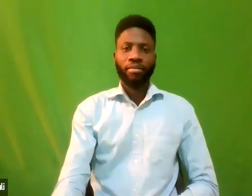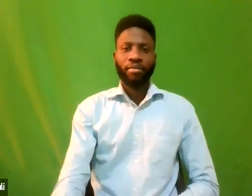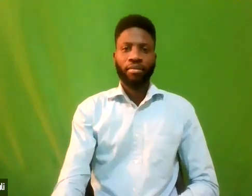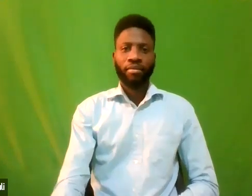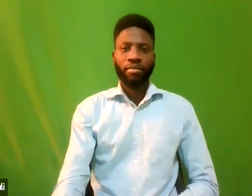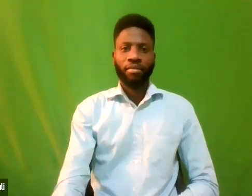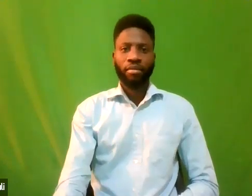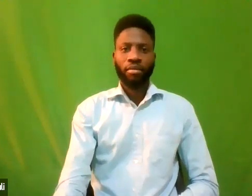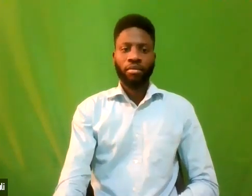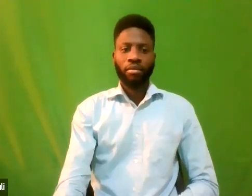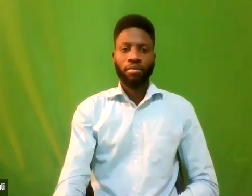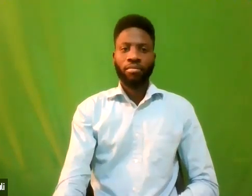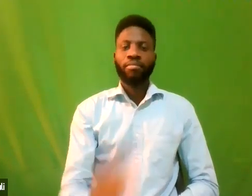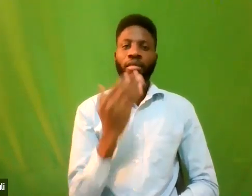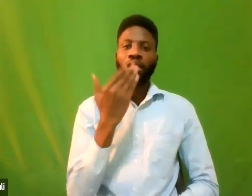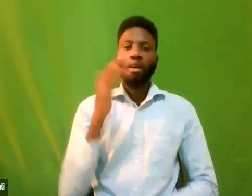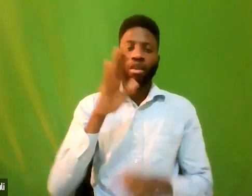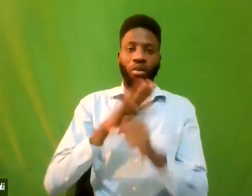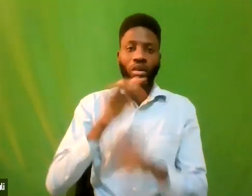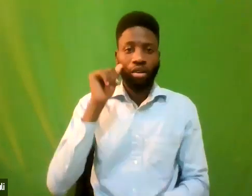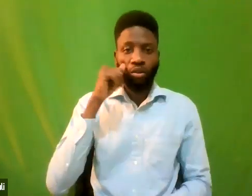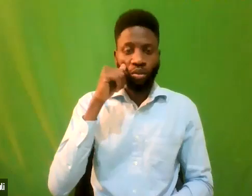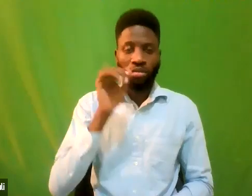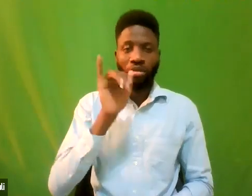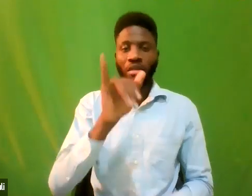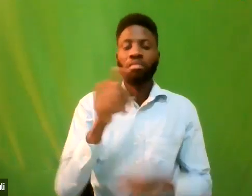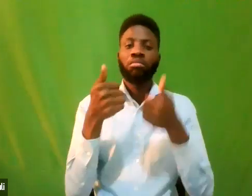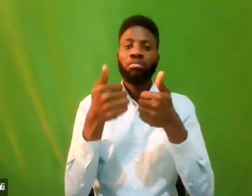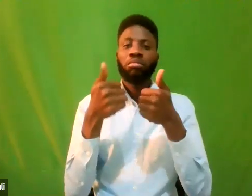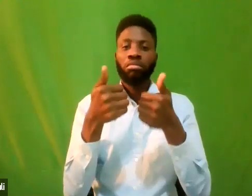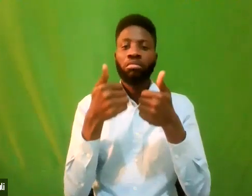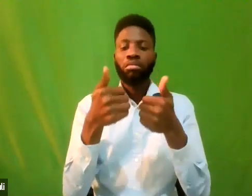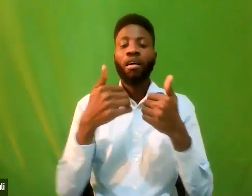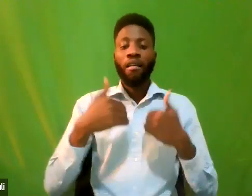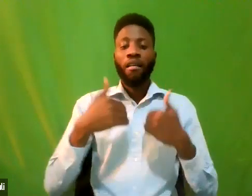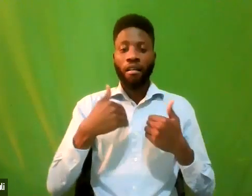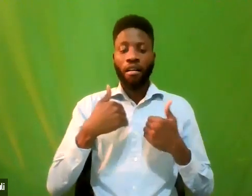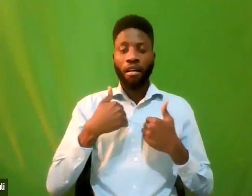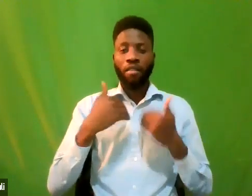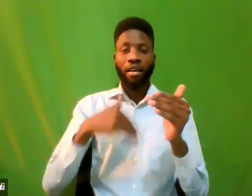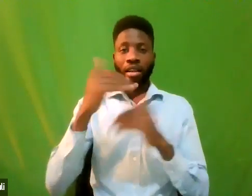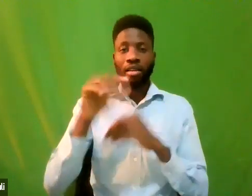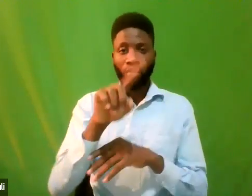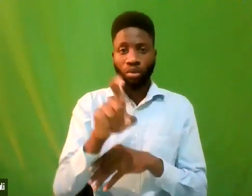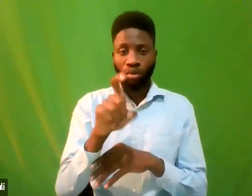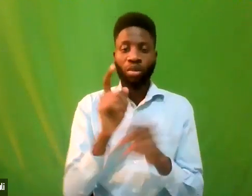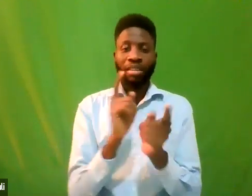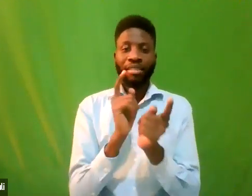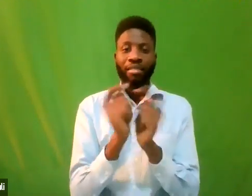Thank you very much, Ashura. That was quite candid. There's actually a next question on the chat that links to what you